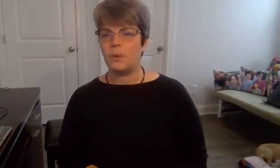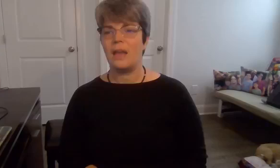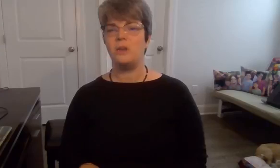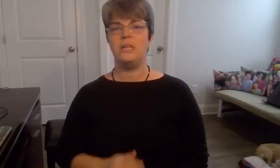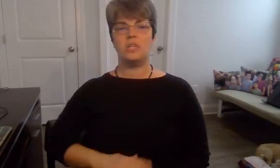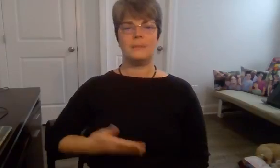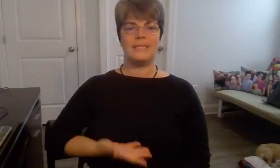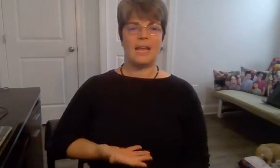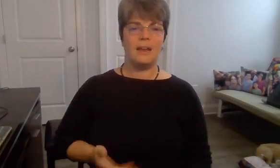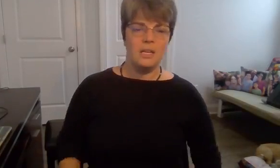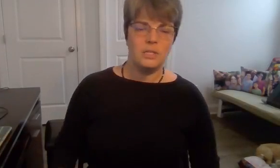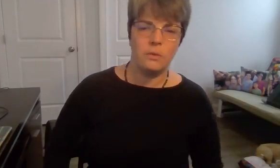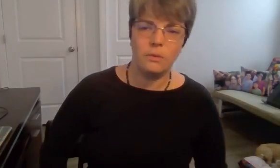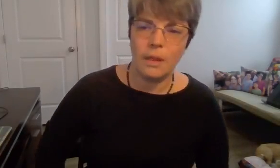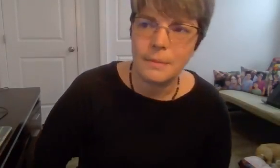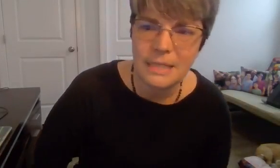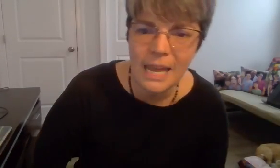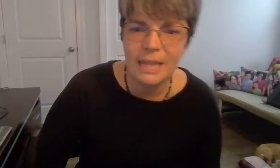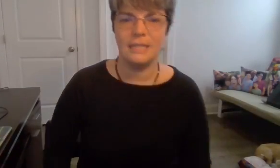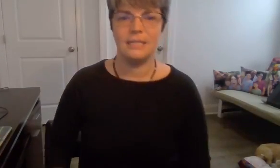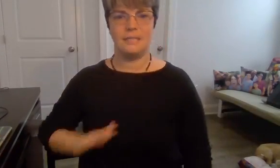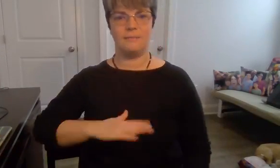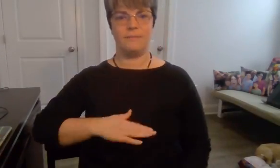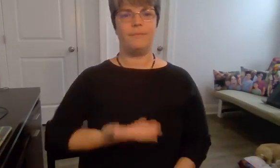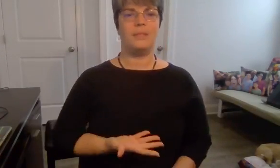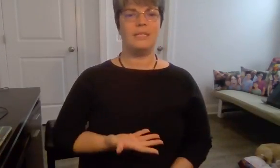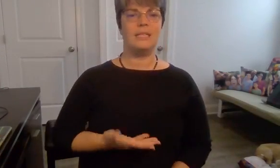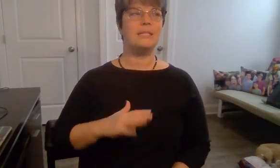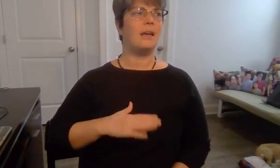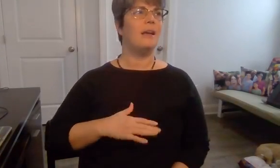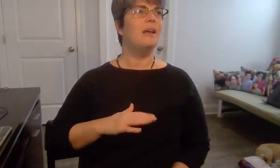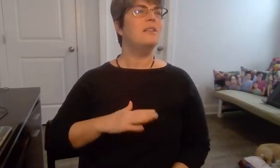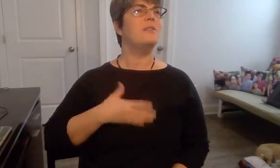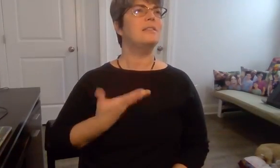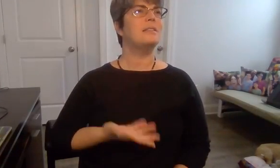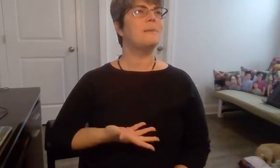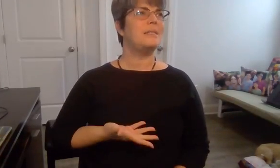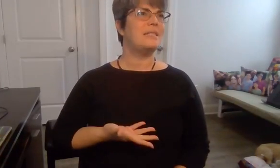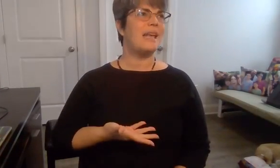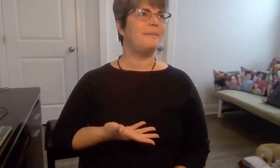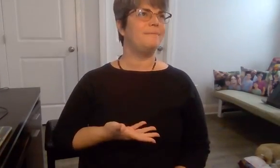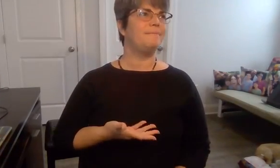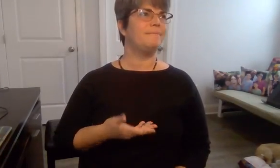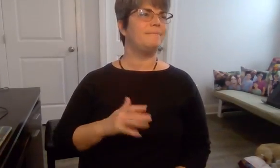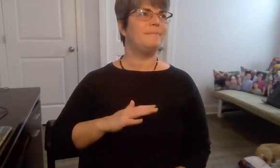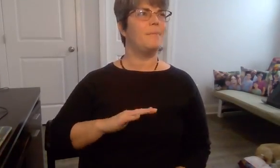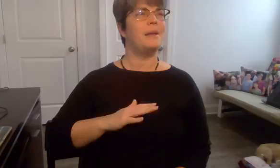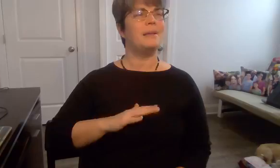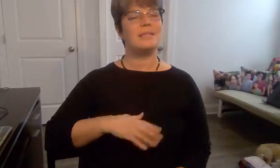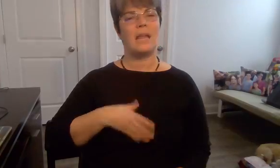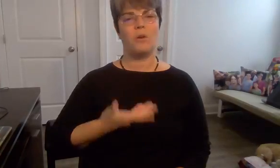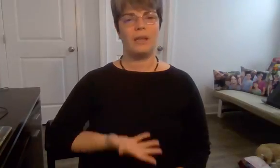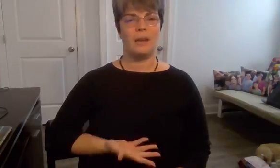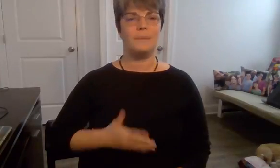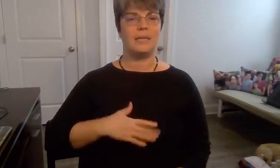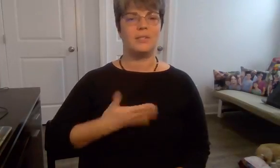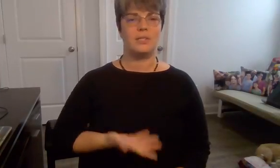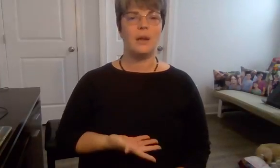how do you teach upset? So upset is, this is upset. It's kind of more like an upset stomach,